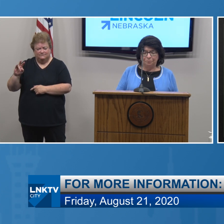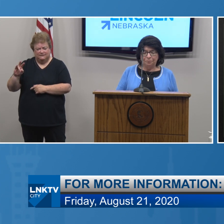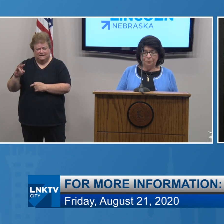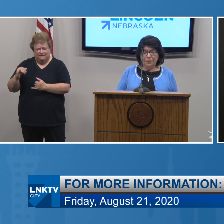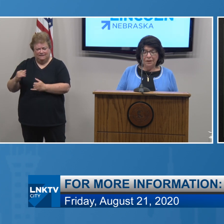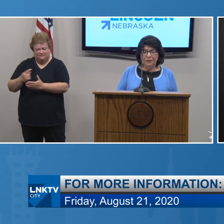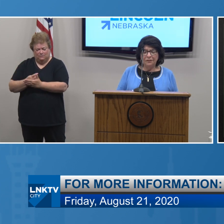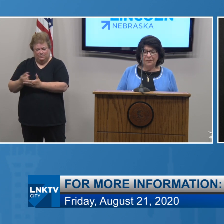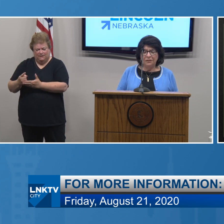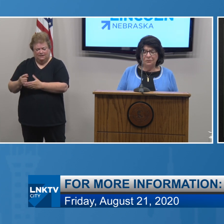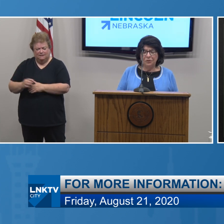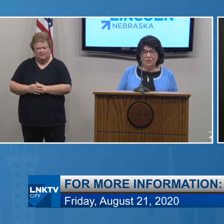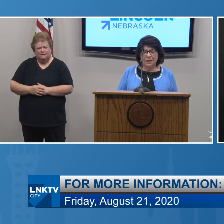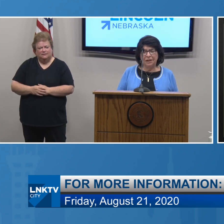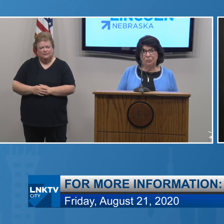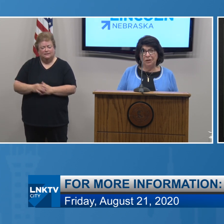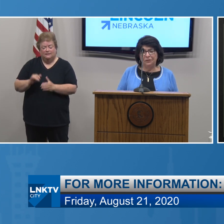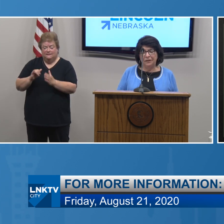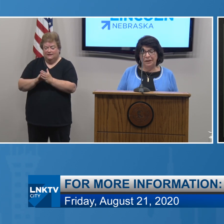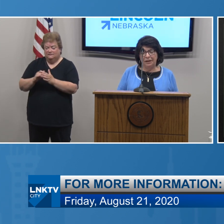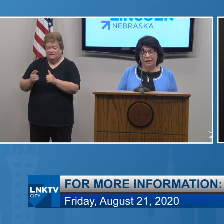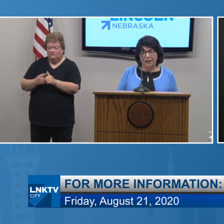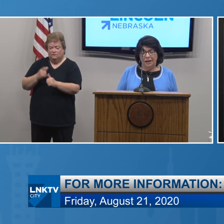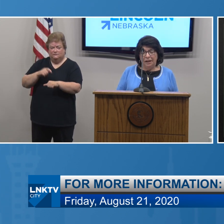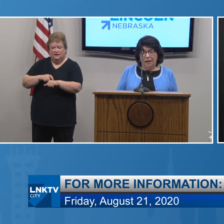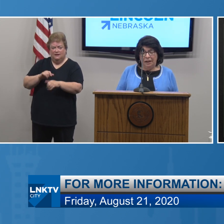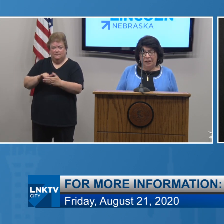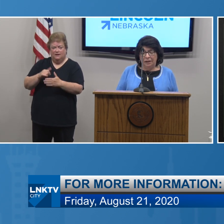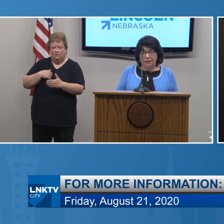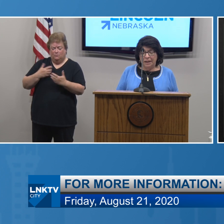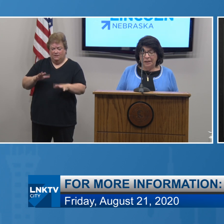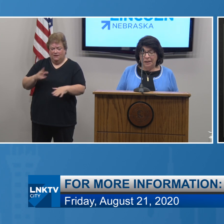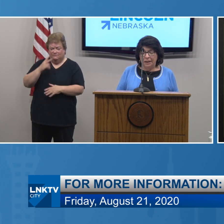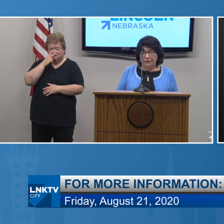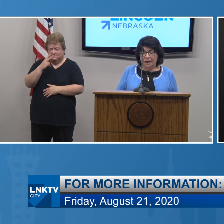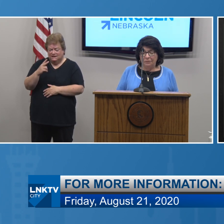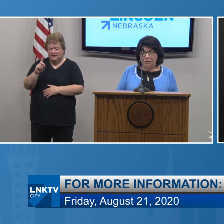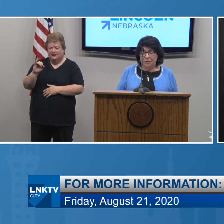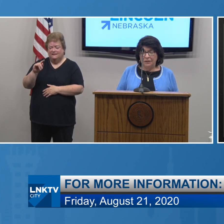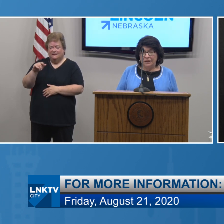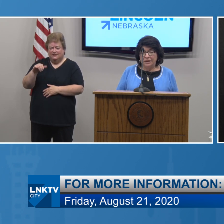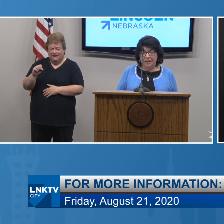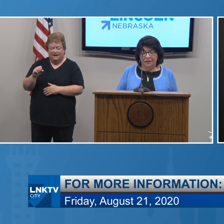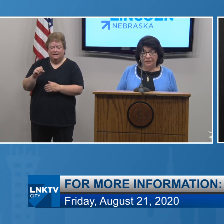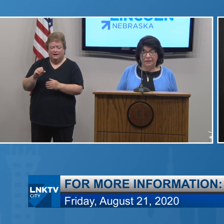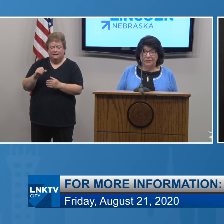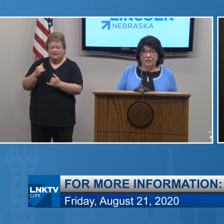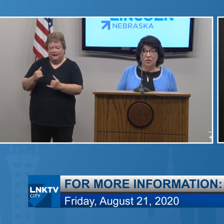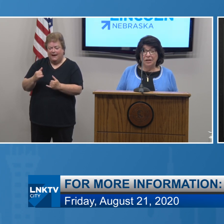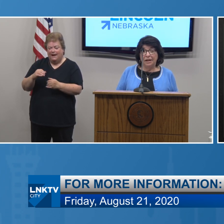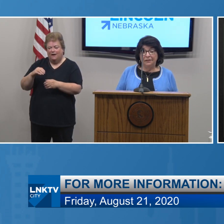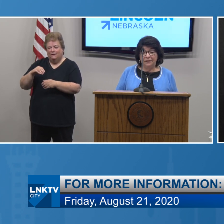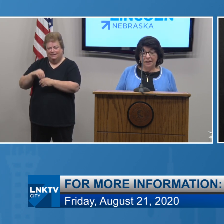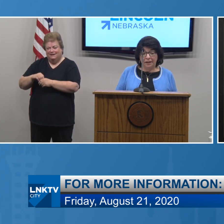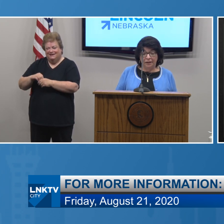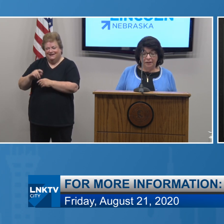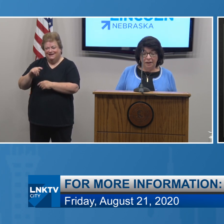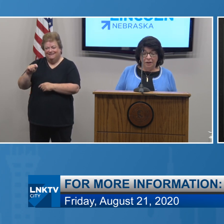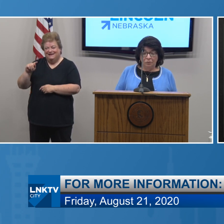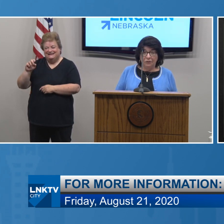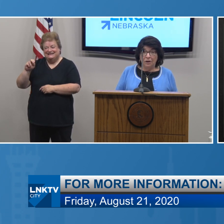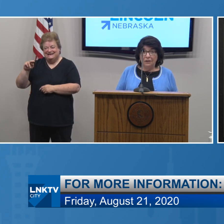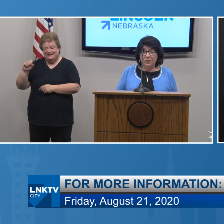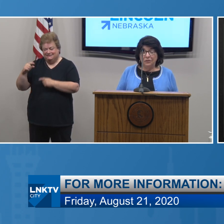week. This is the first time we have seen daily case averages in the teens since July